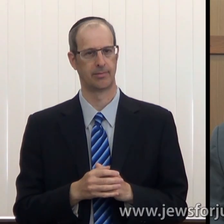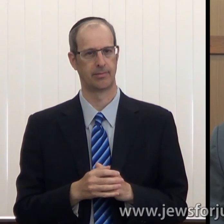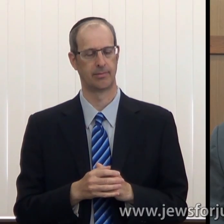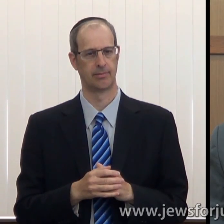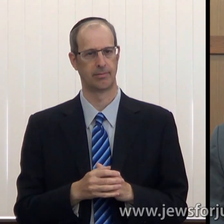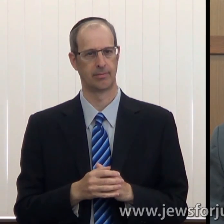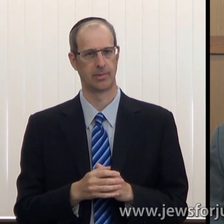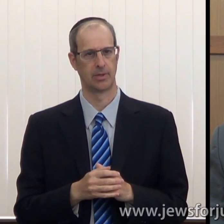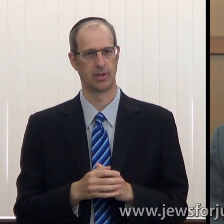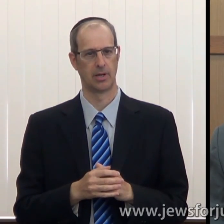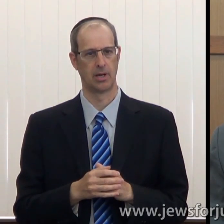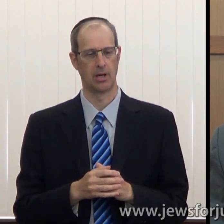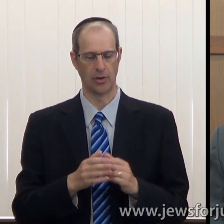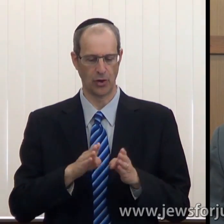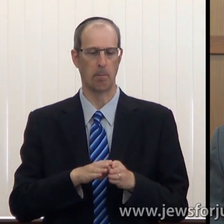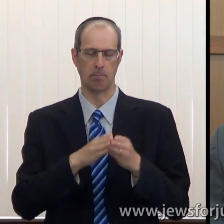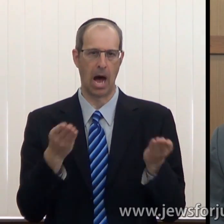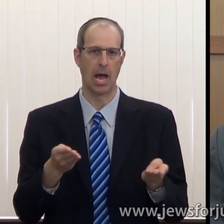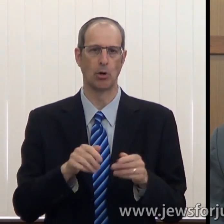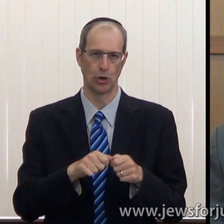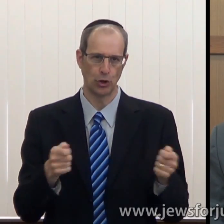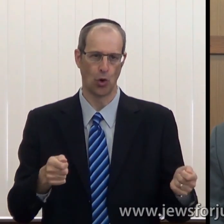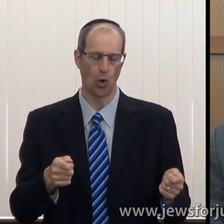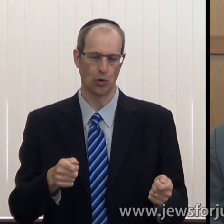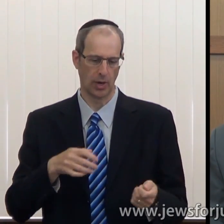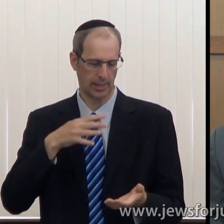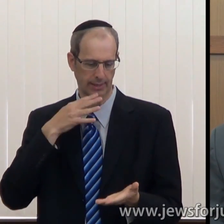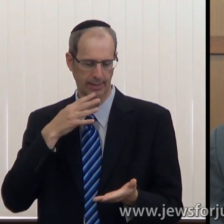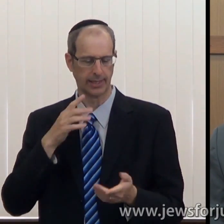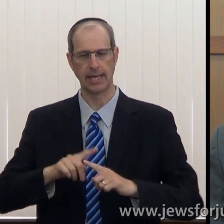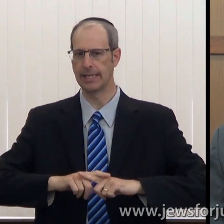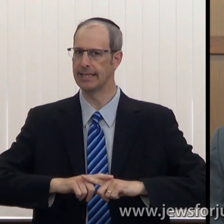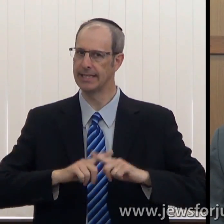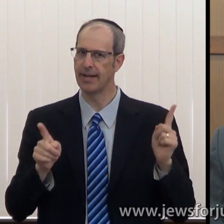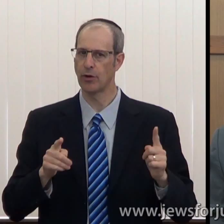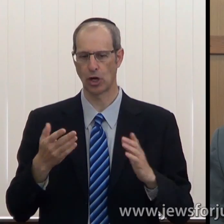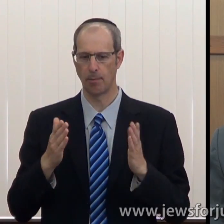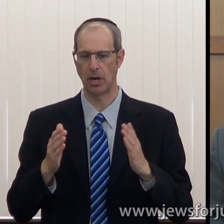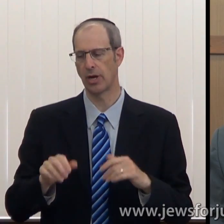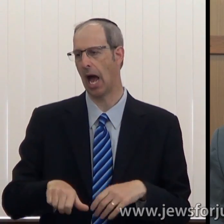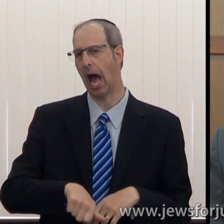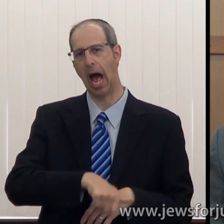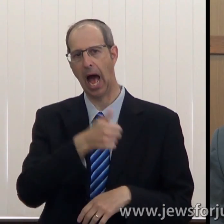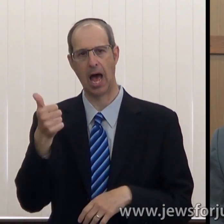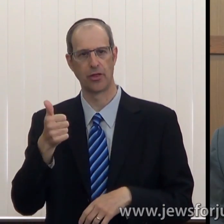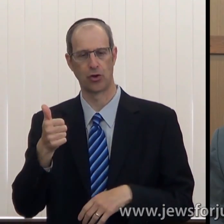the Bible speaks about it differently than everything else that was created.